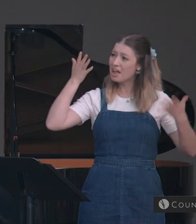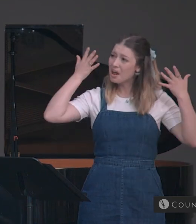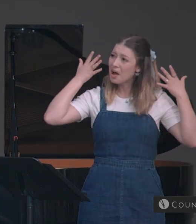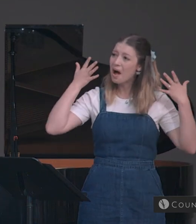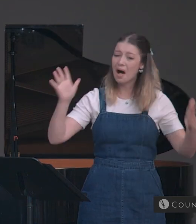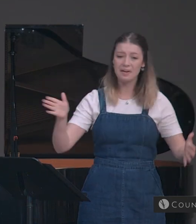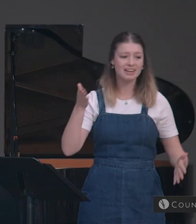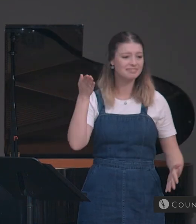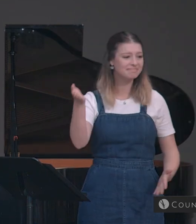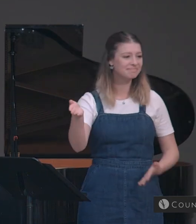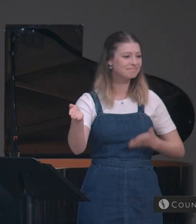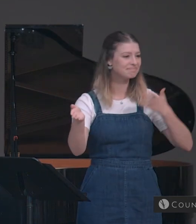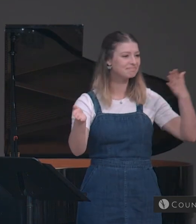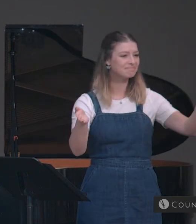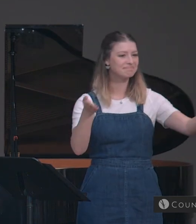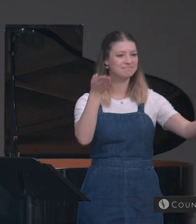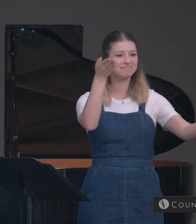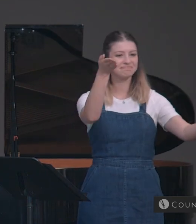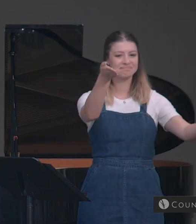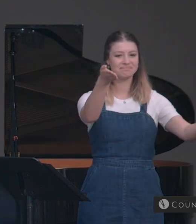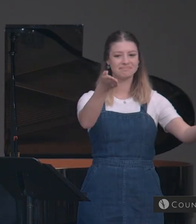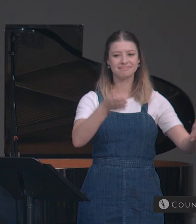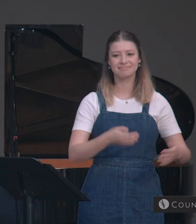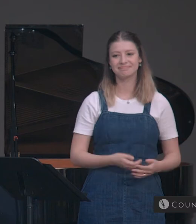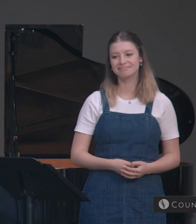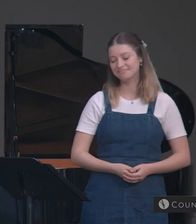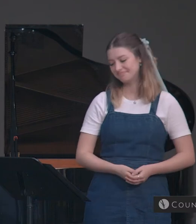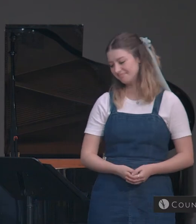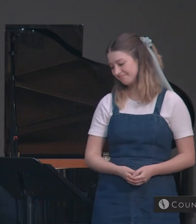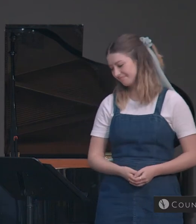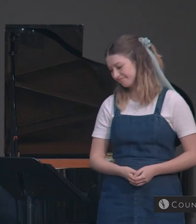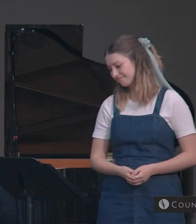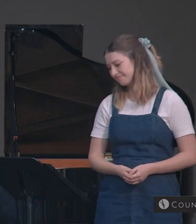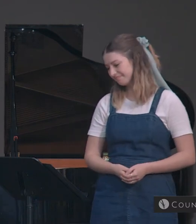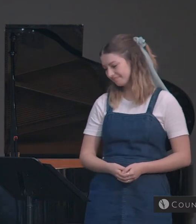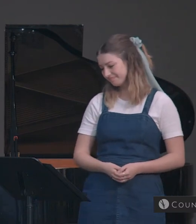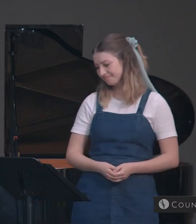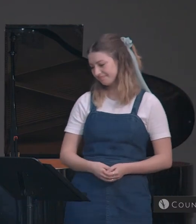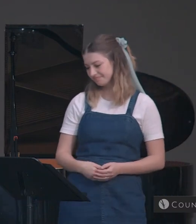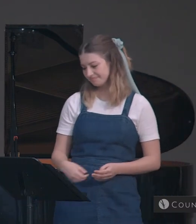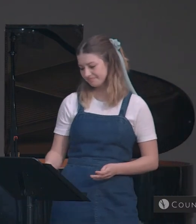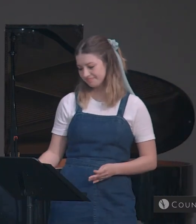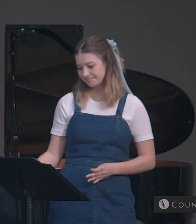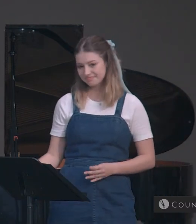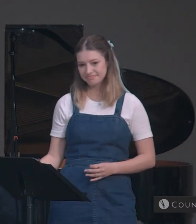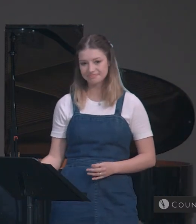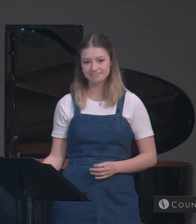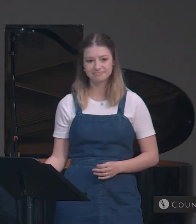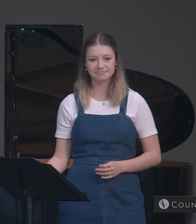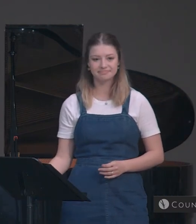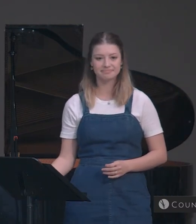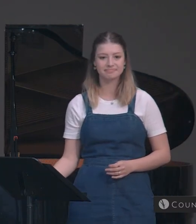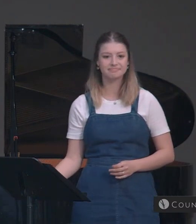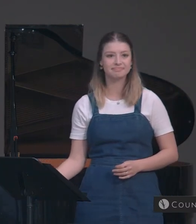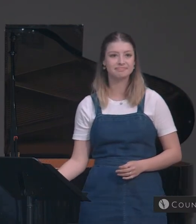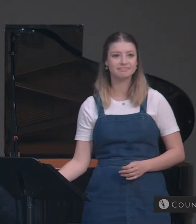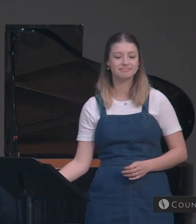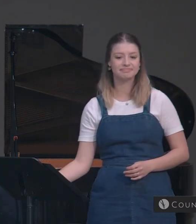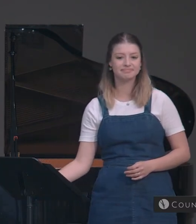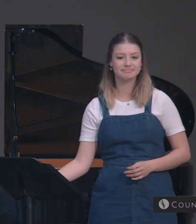care. And everywhere that men can be, thou God